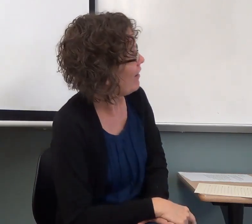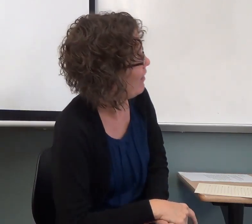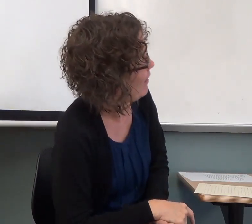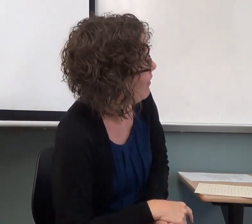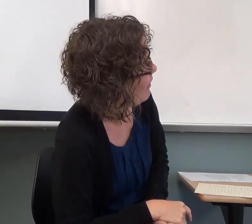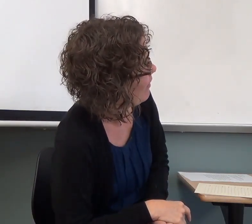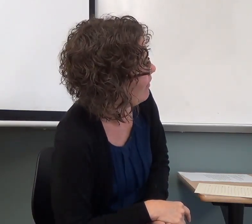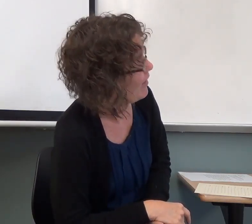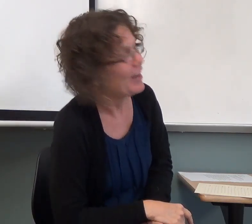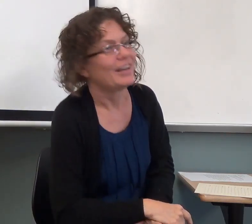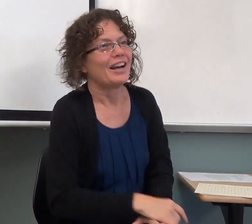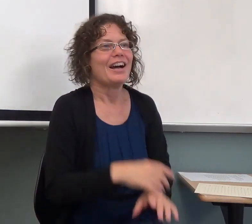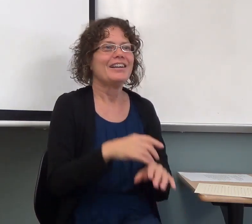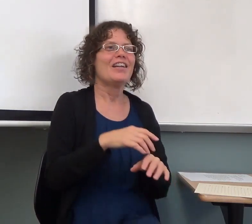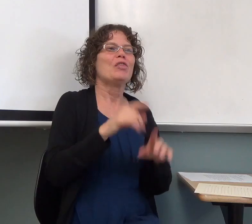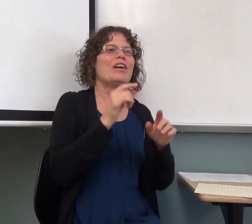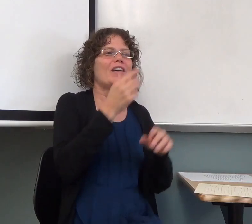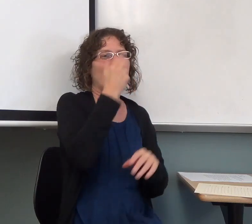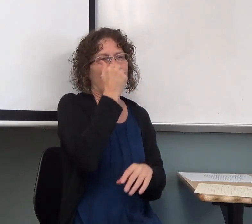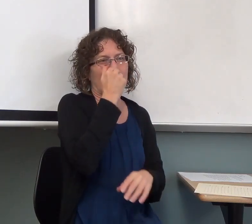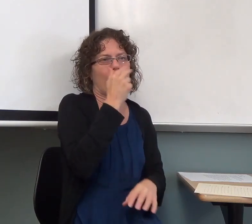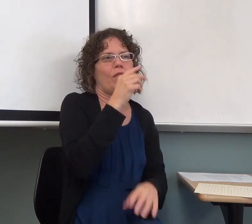That's an article. An article is an.